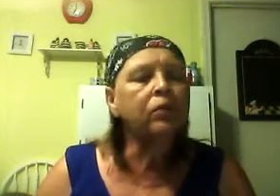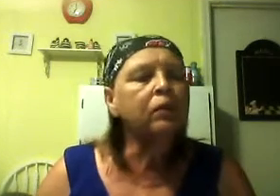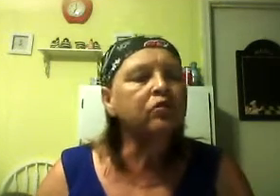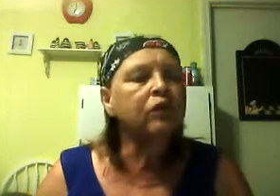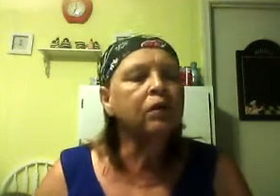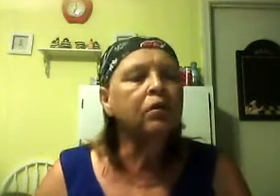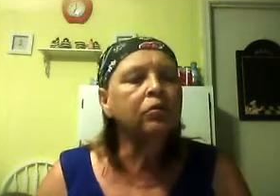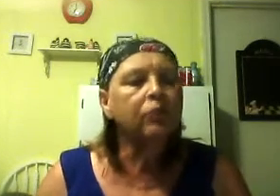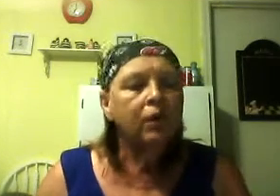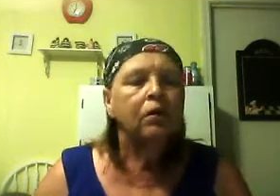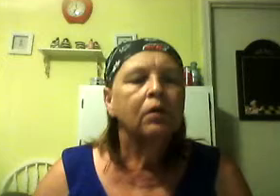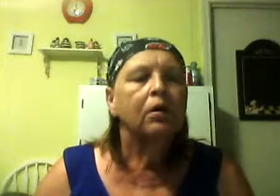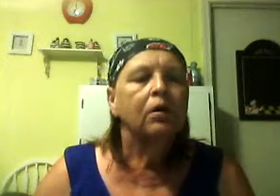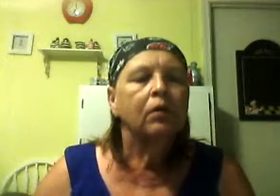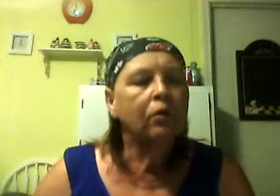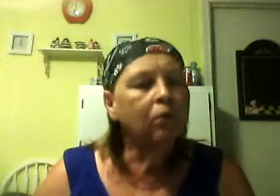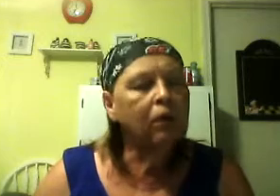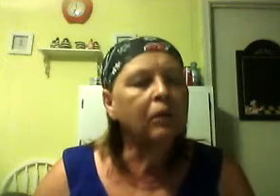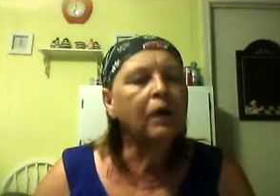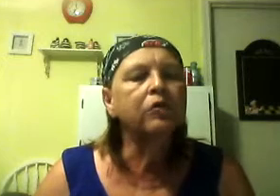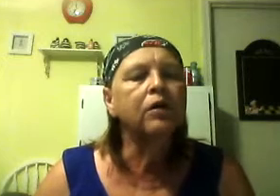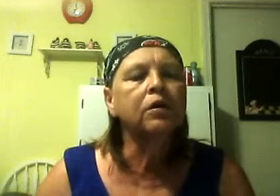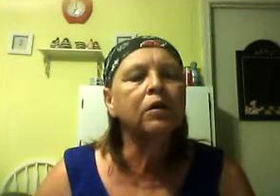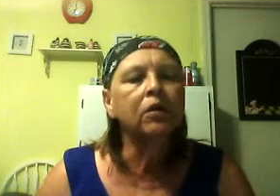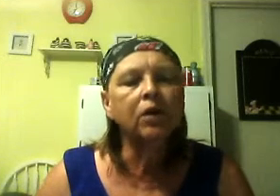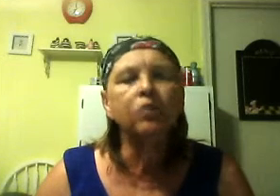a chance, or am I taking it too